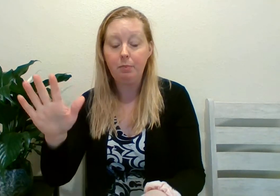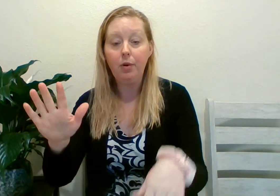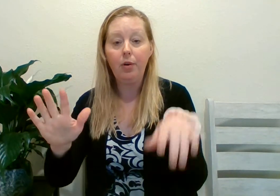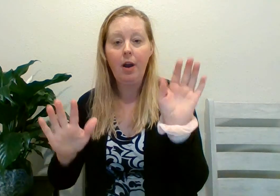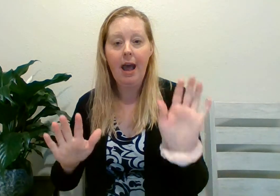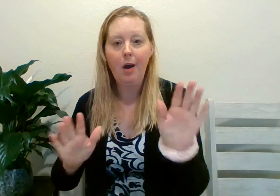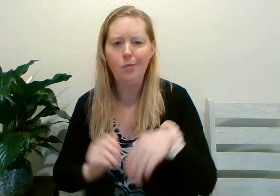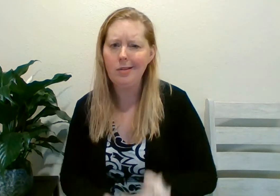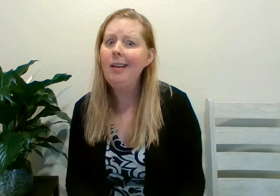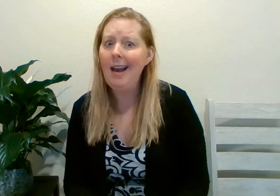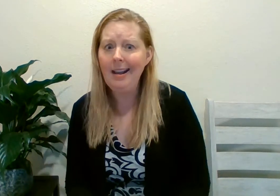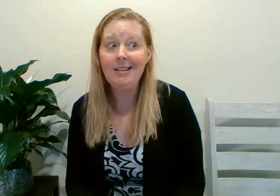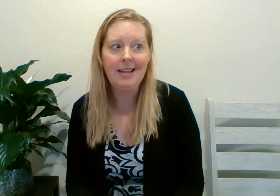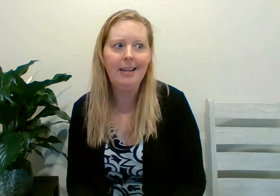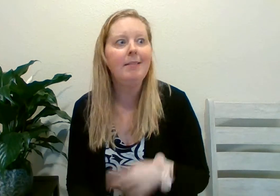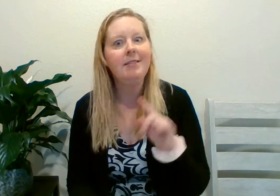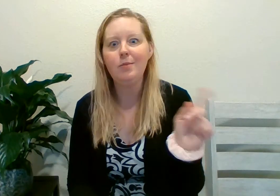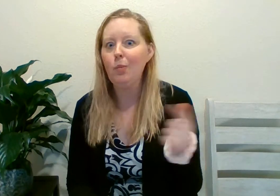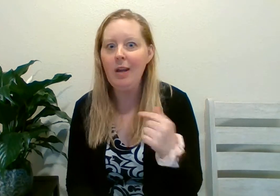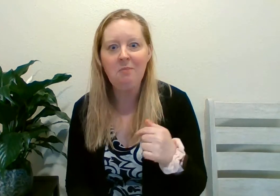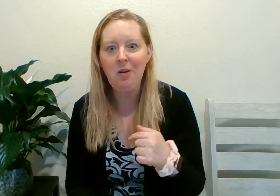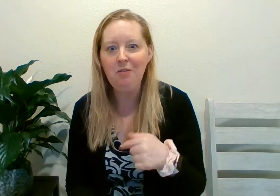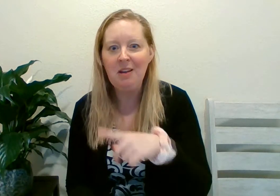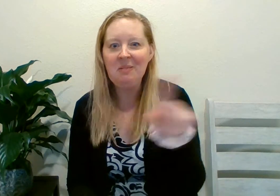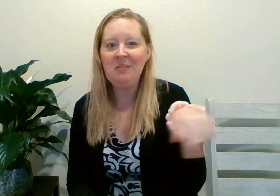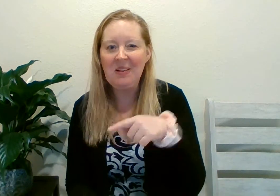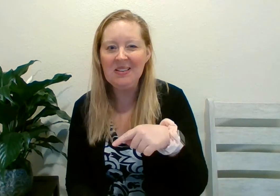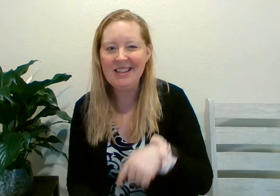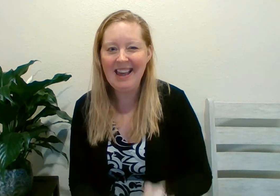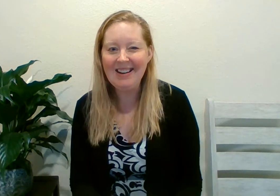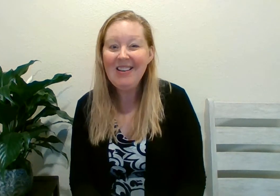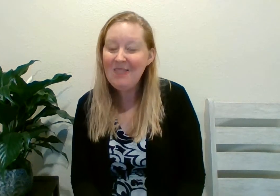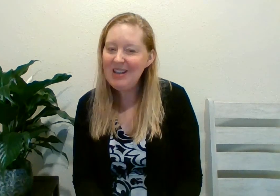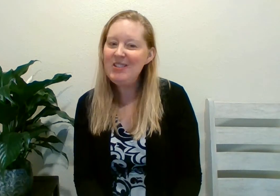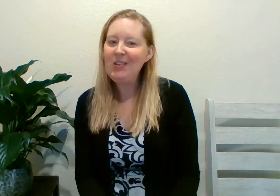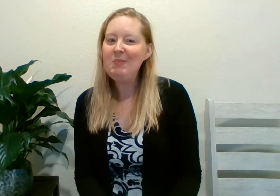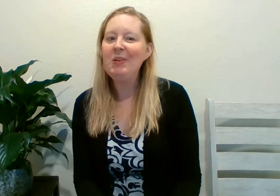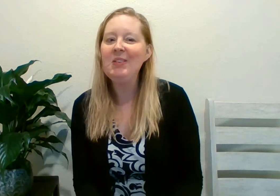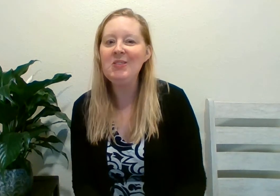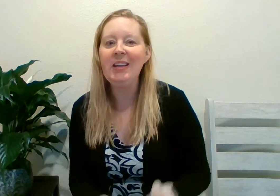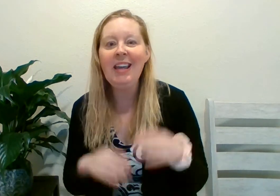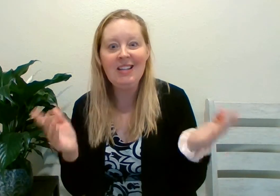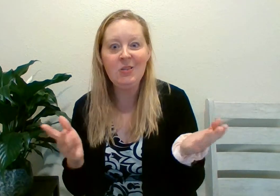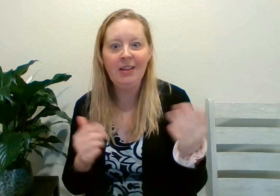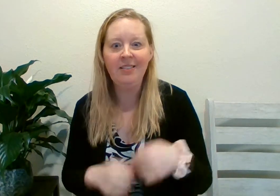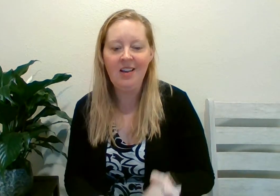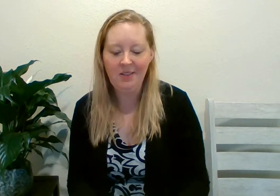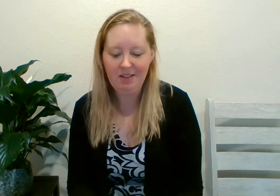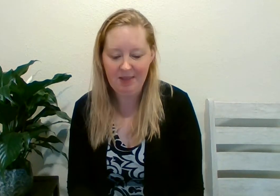Spur. Out. I got to tell you this is way more fun when we're all together. But I sure hope you're enjoying it and doing it along with me.